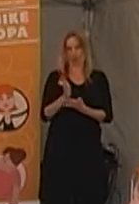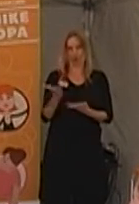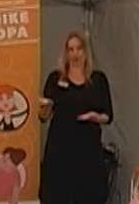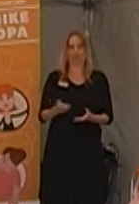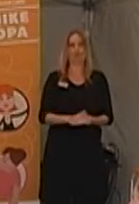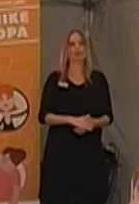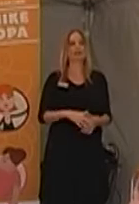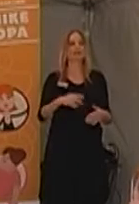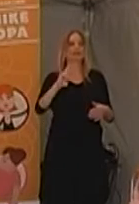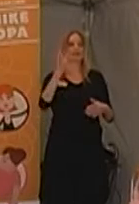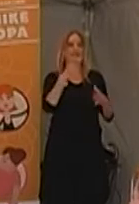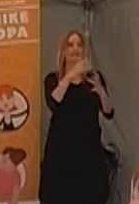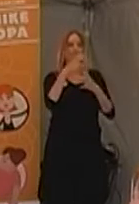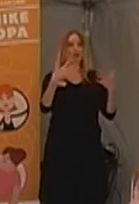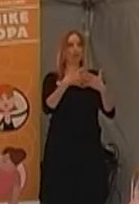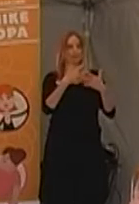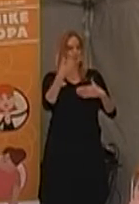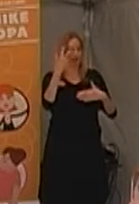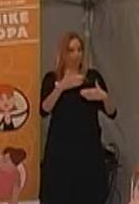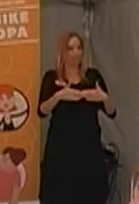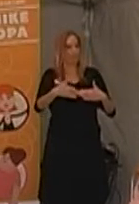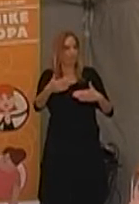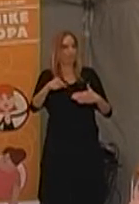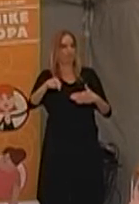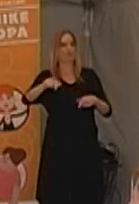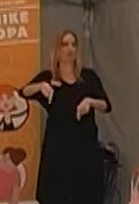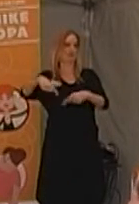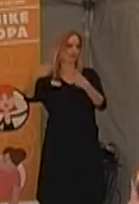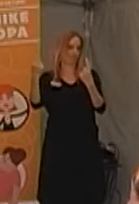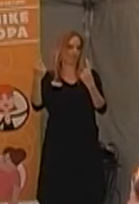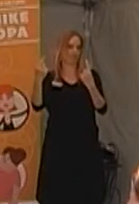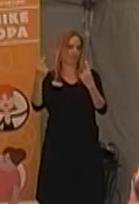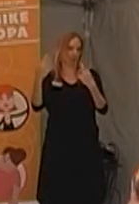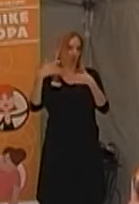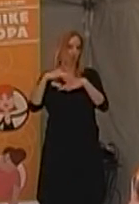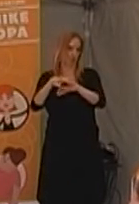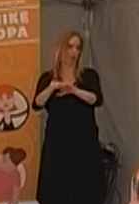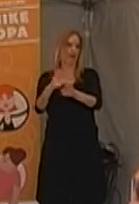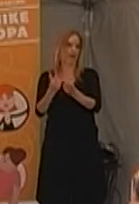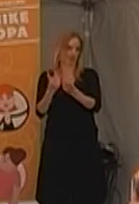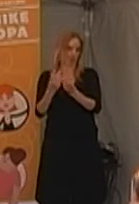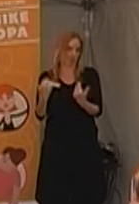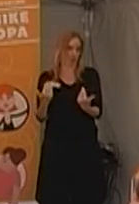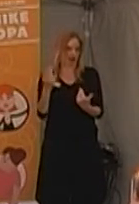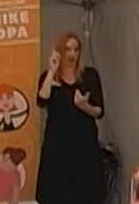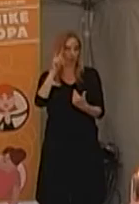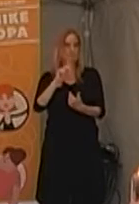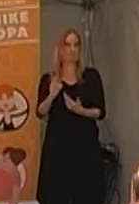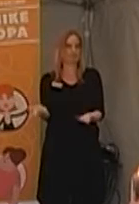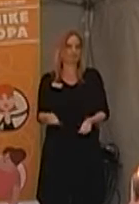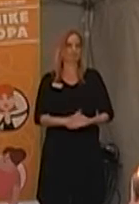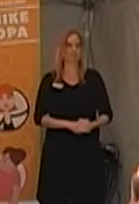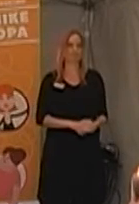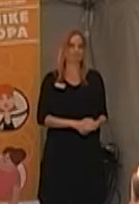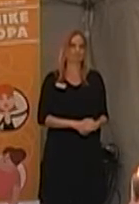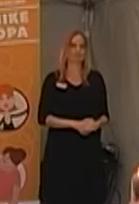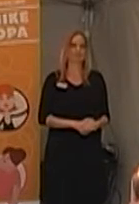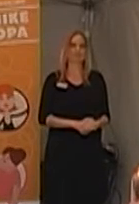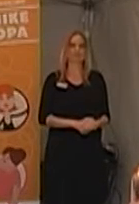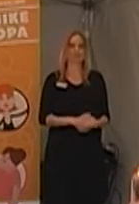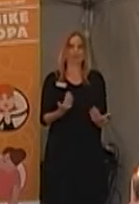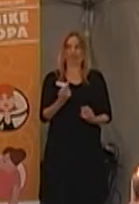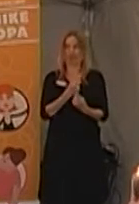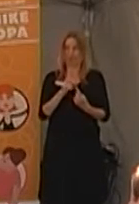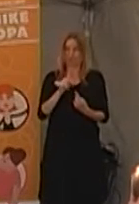the Second World War, they developed and into the systems that we know today, and that we are